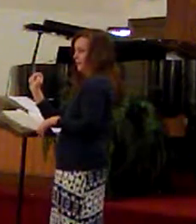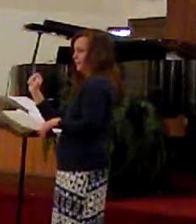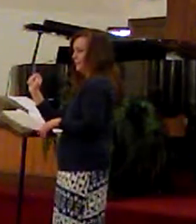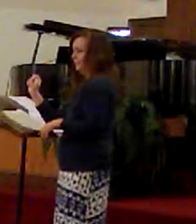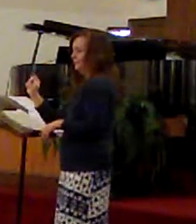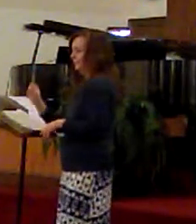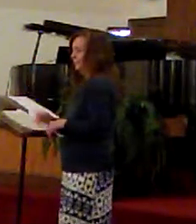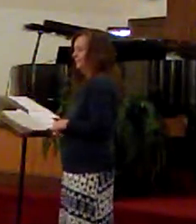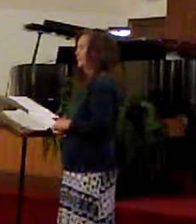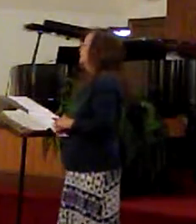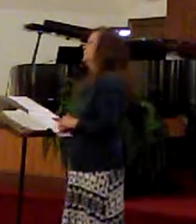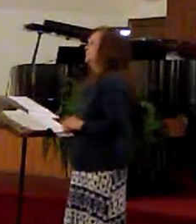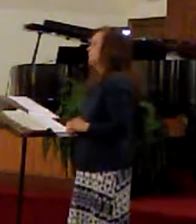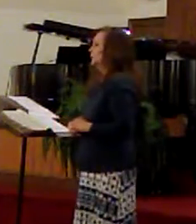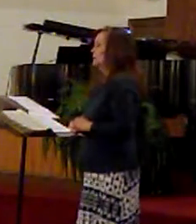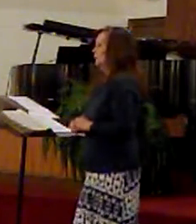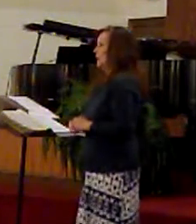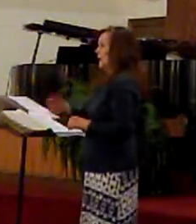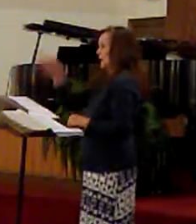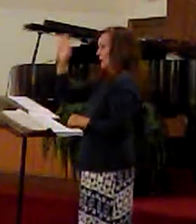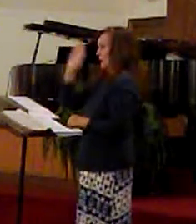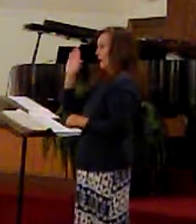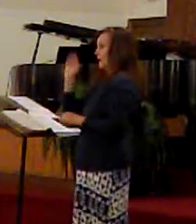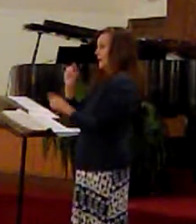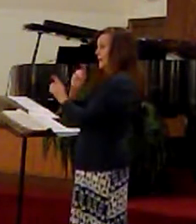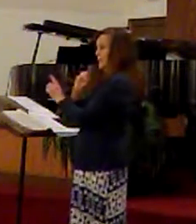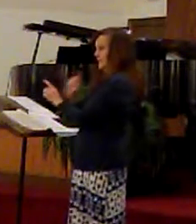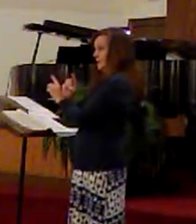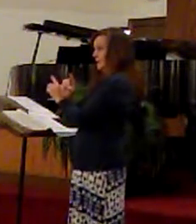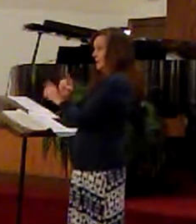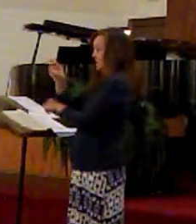client. Me, his child.